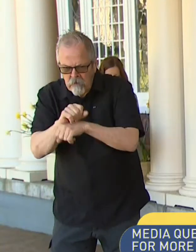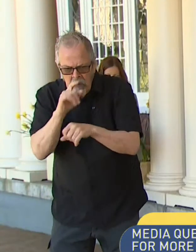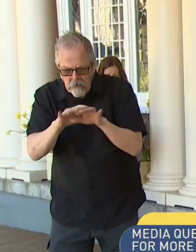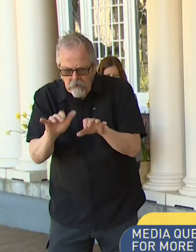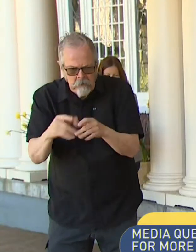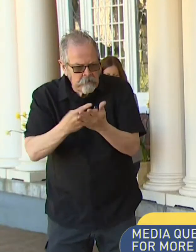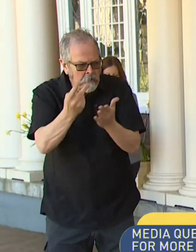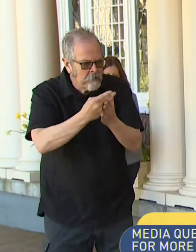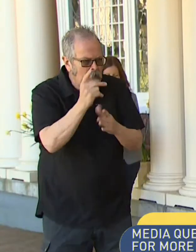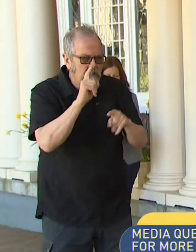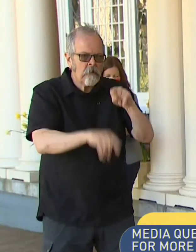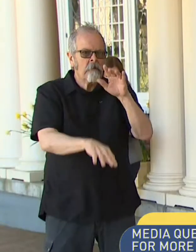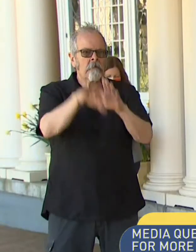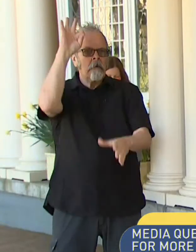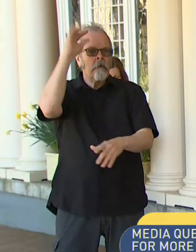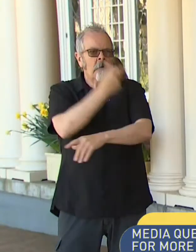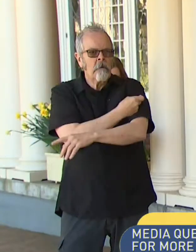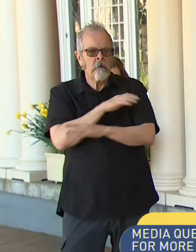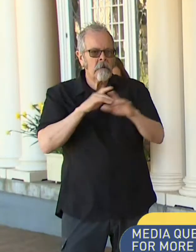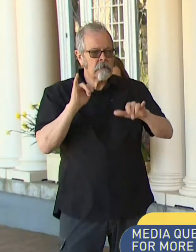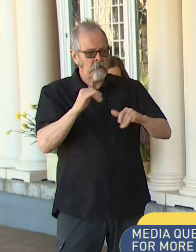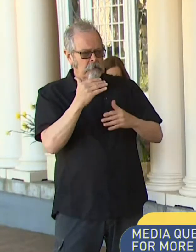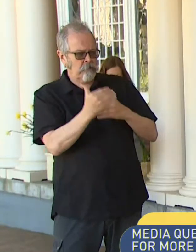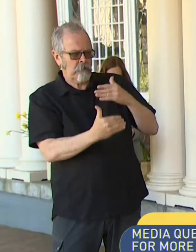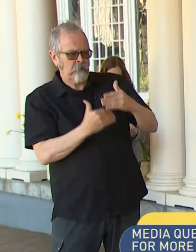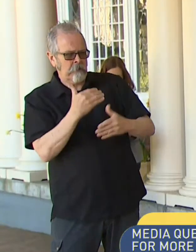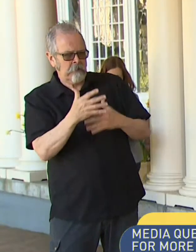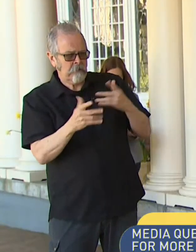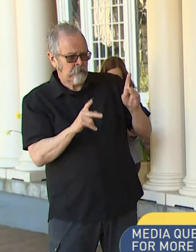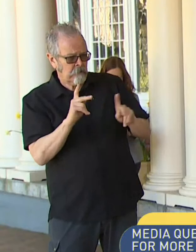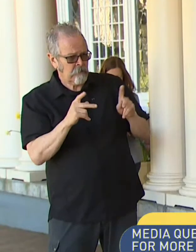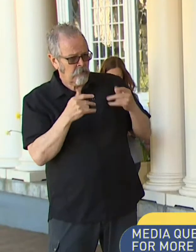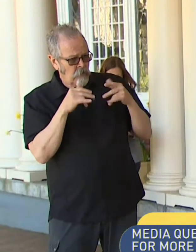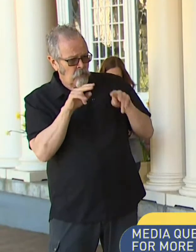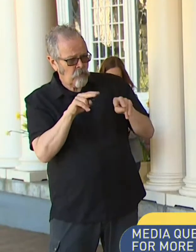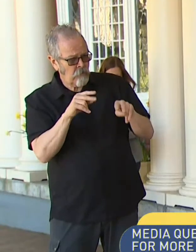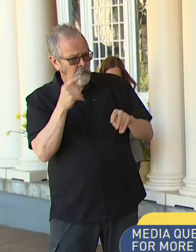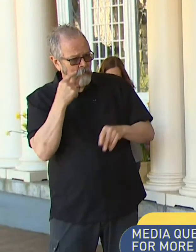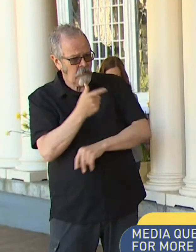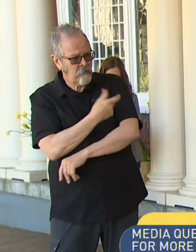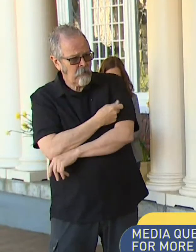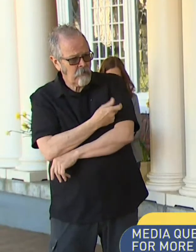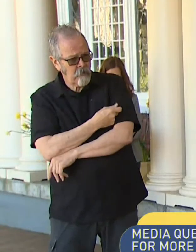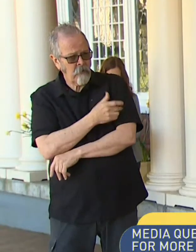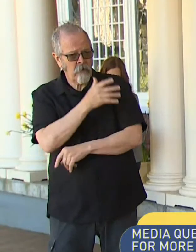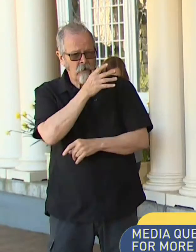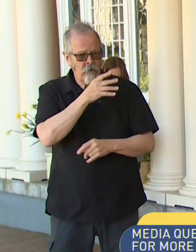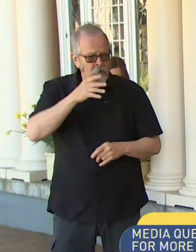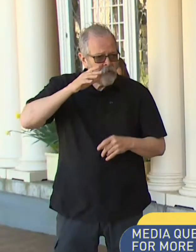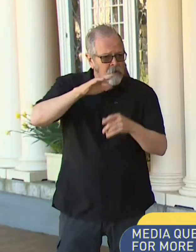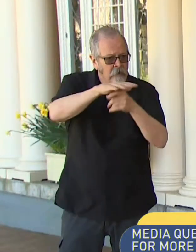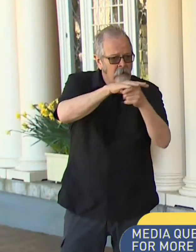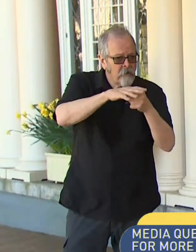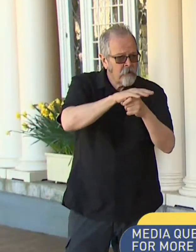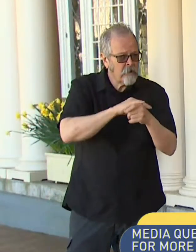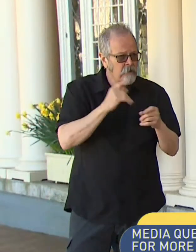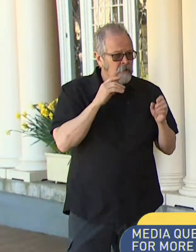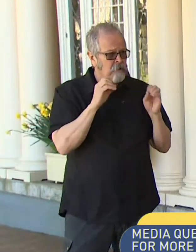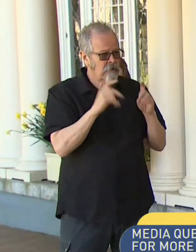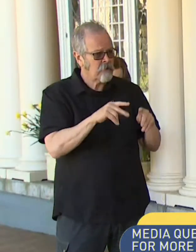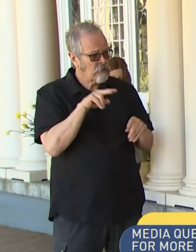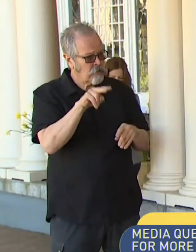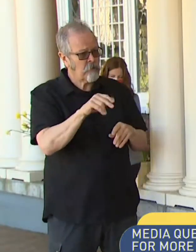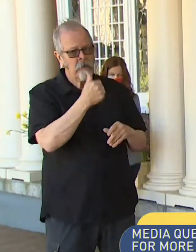to kind of smooth the process? I mean, should those people be looking in rural areas? Is it okay for them to be looking anywhere and everywhere they can get a vaccine?